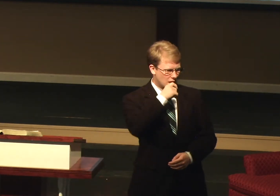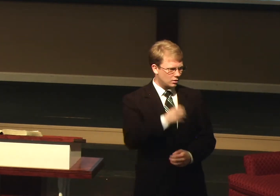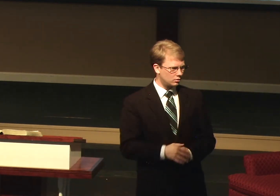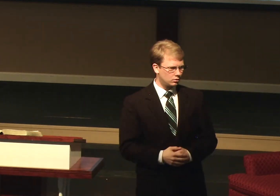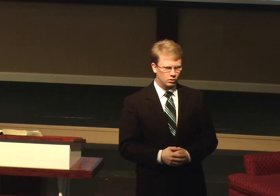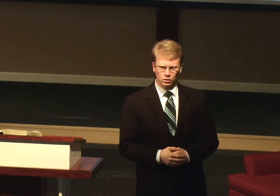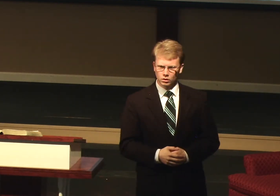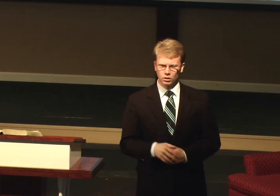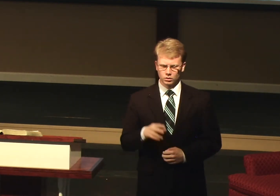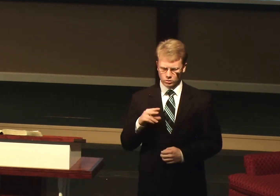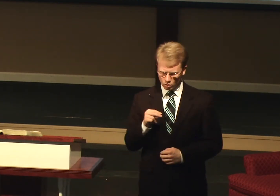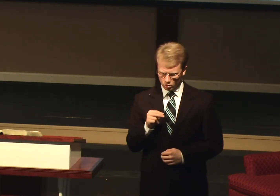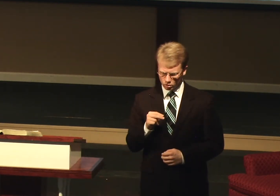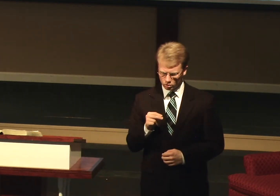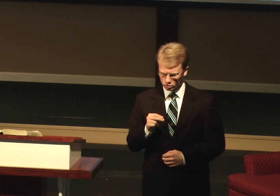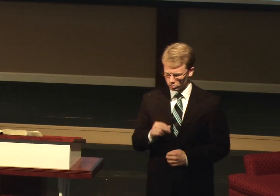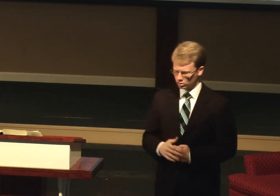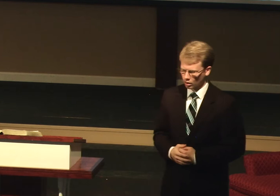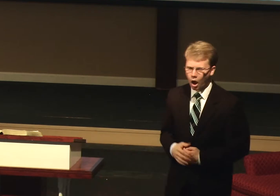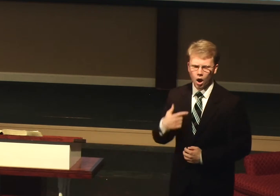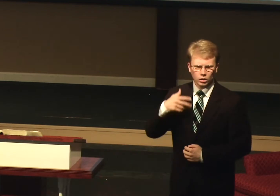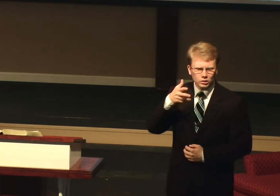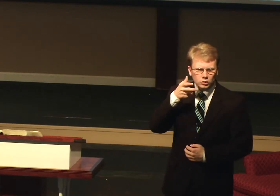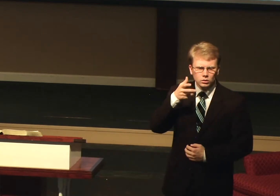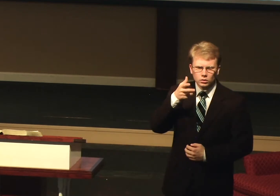Jealousy? No, I'm going to say no to that.